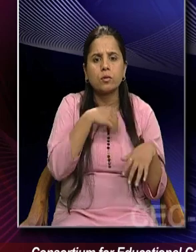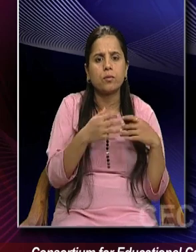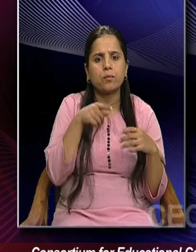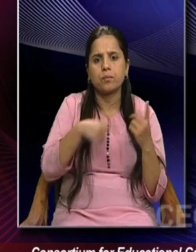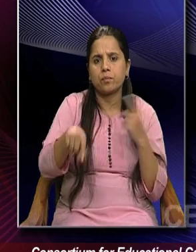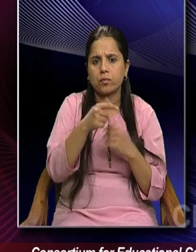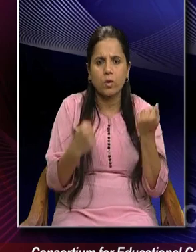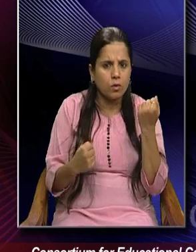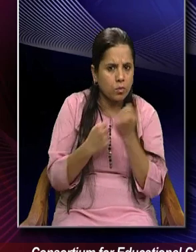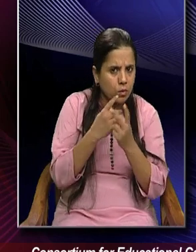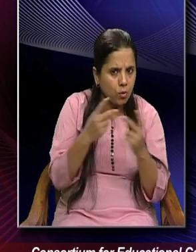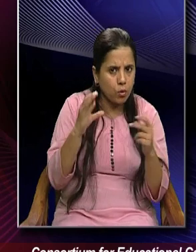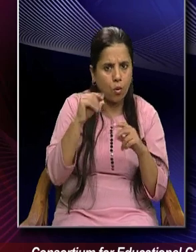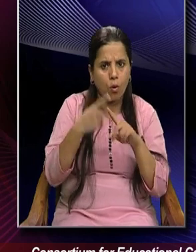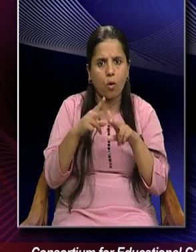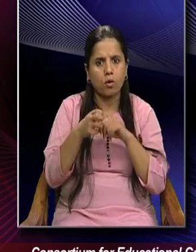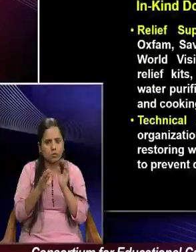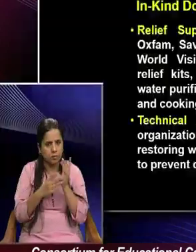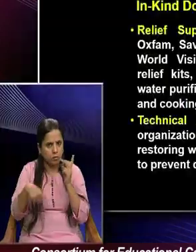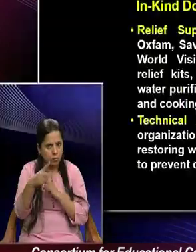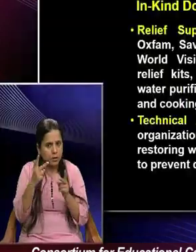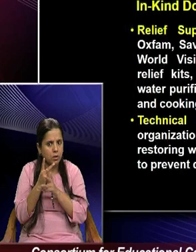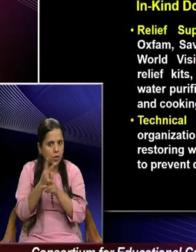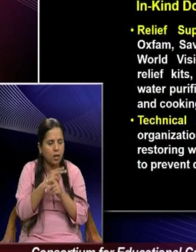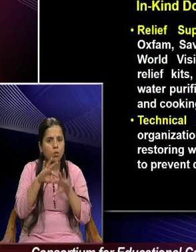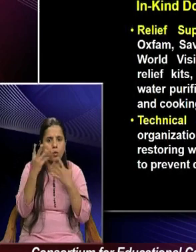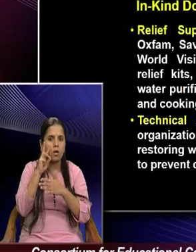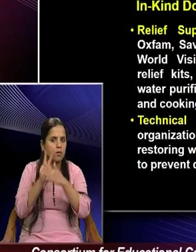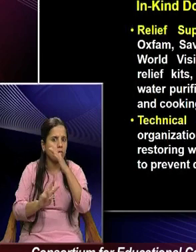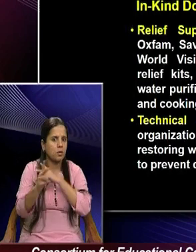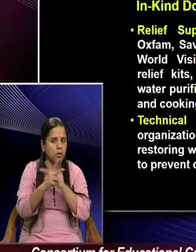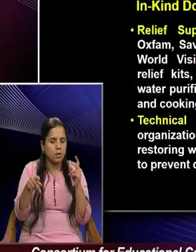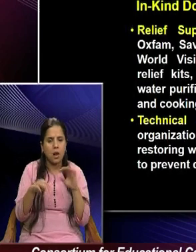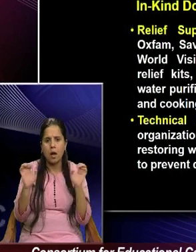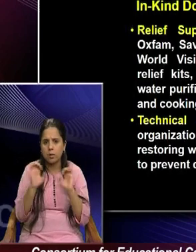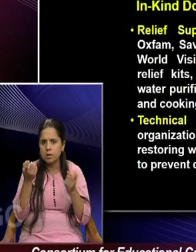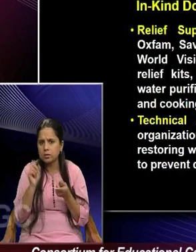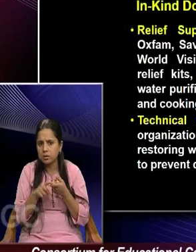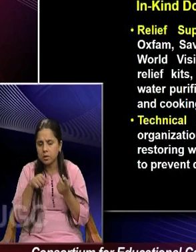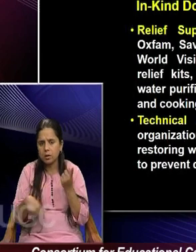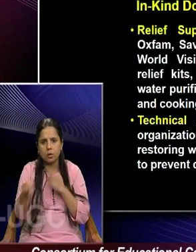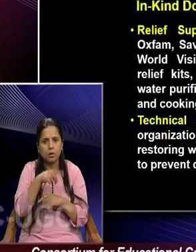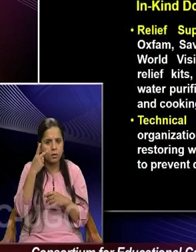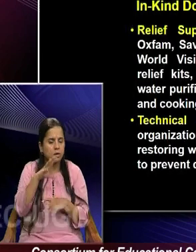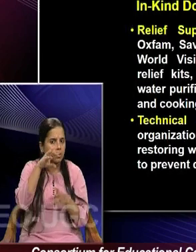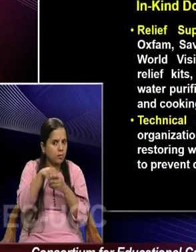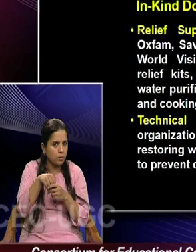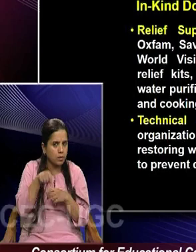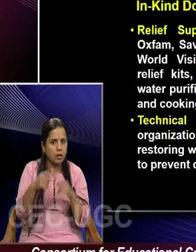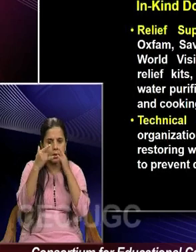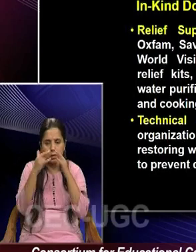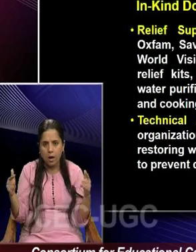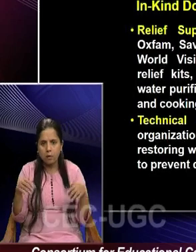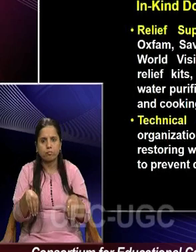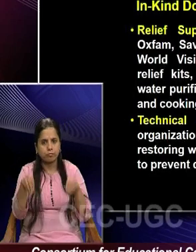Aid agencies like Oxfam, Save the Children, CARE, World Vision distributed emergency relief kits including tents,